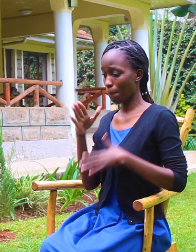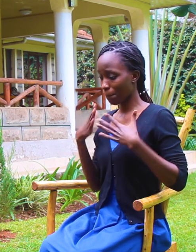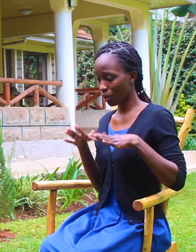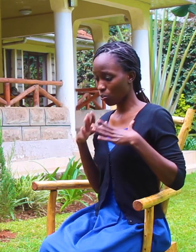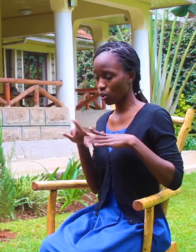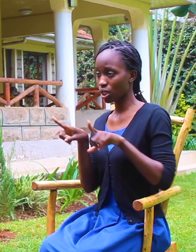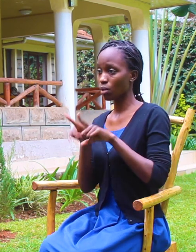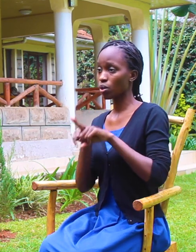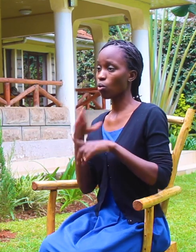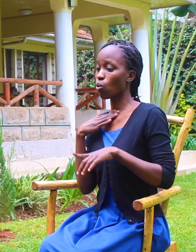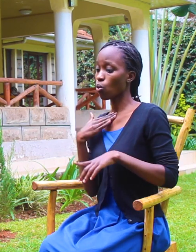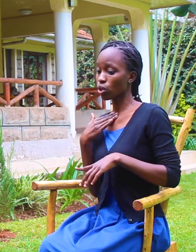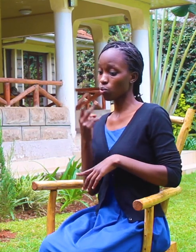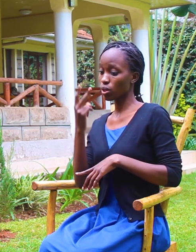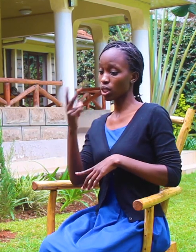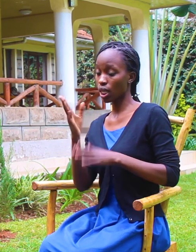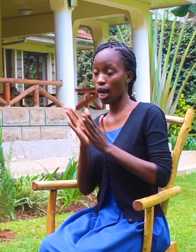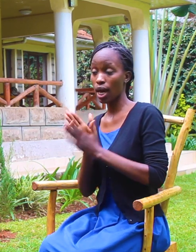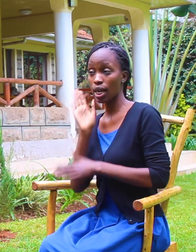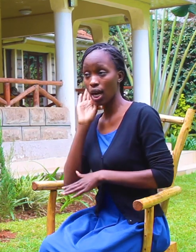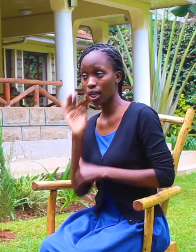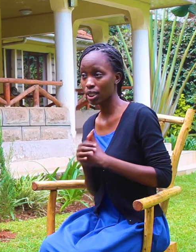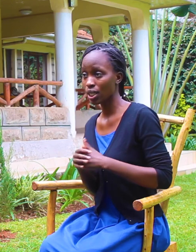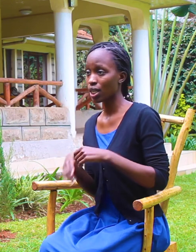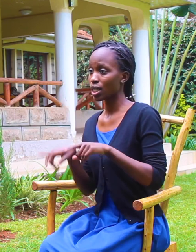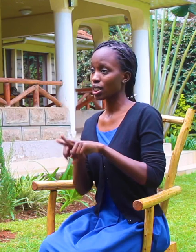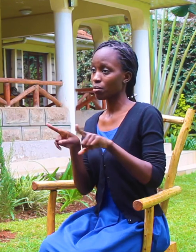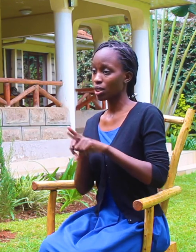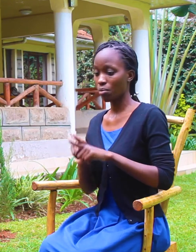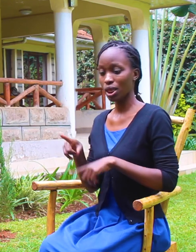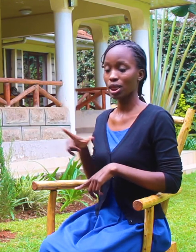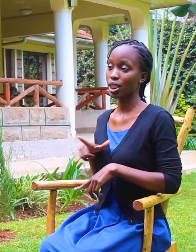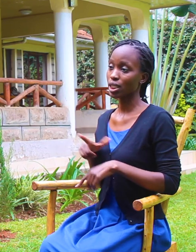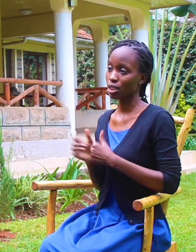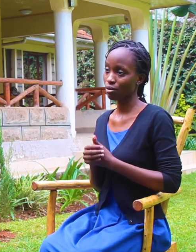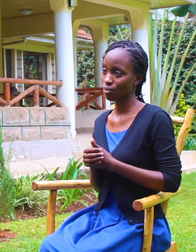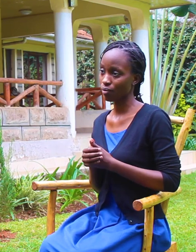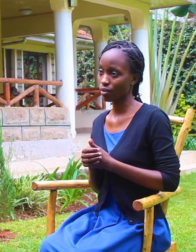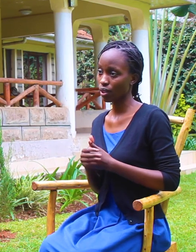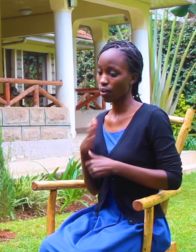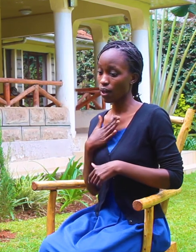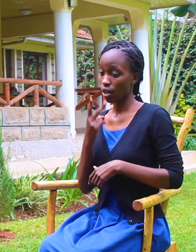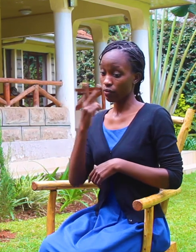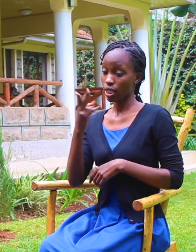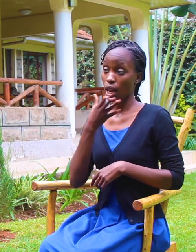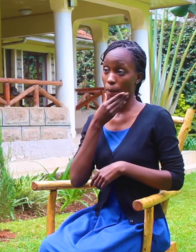seen, they also need to be heard, and especially a lady? I've seen men, I've not seen a